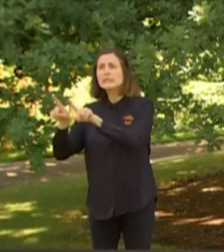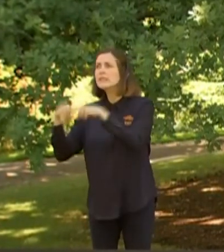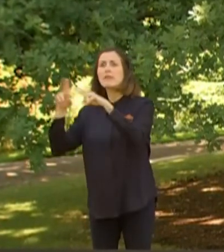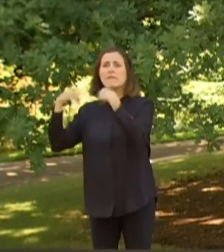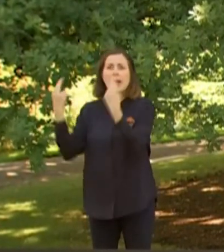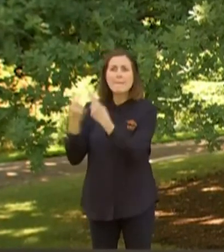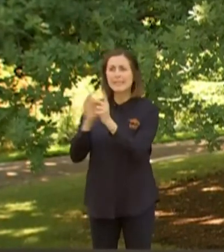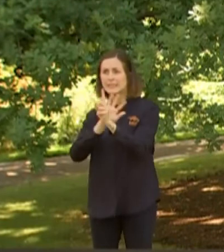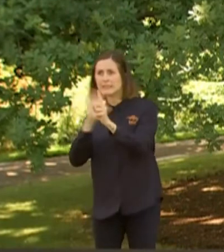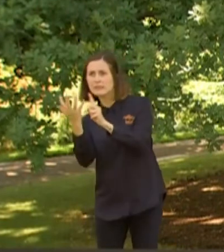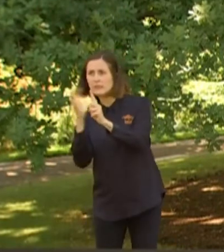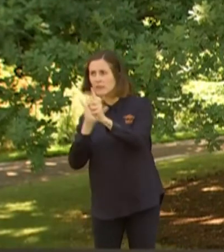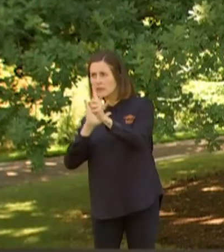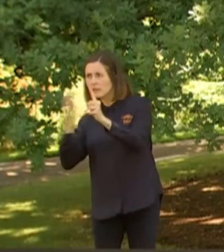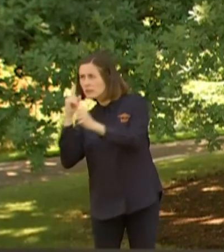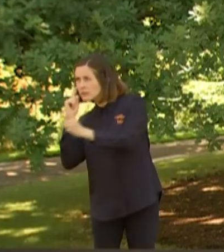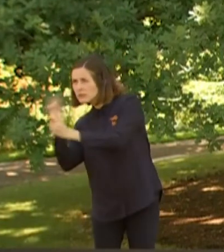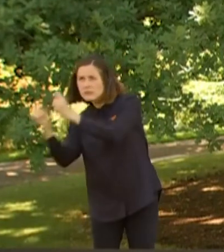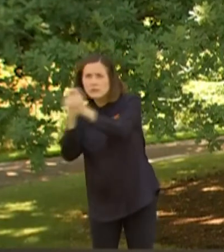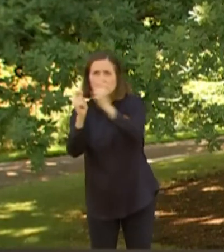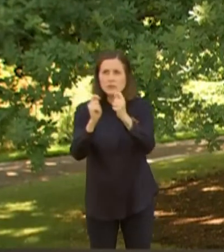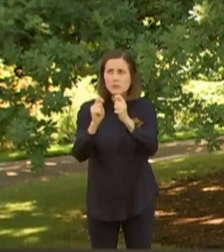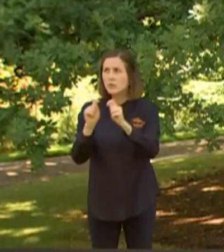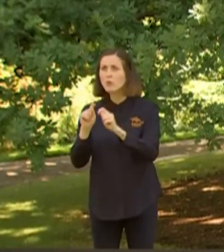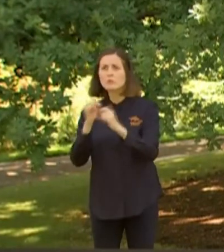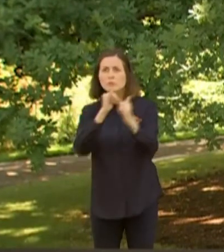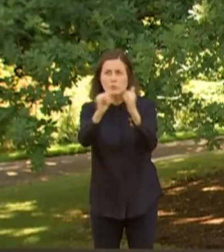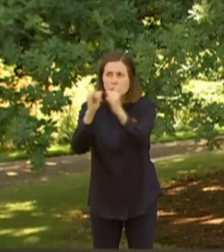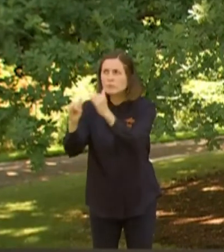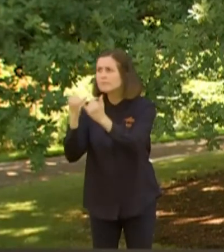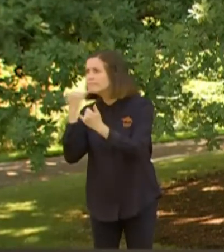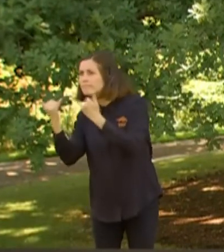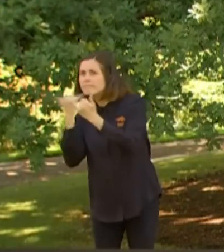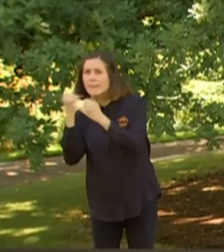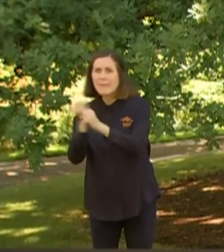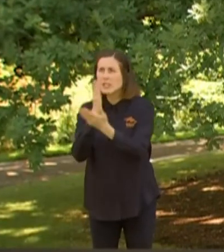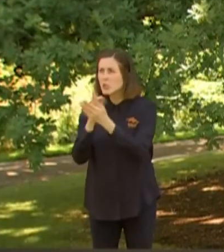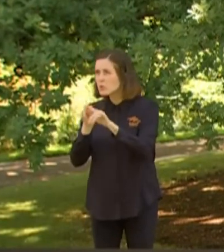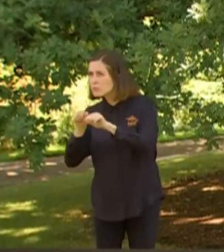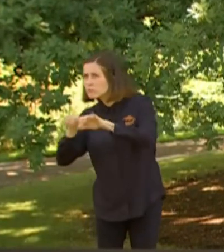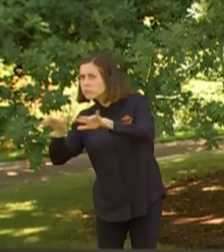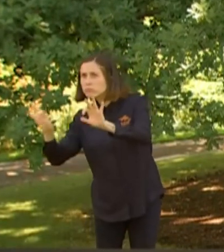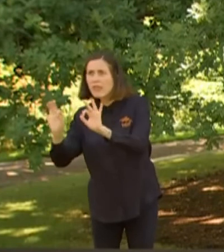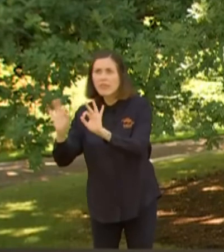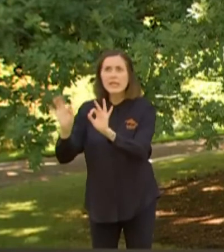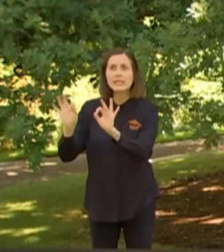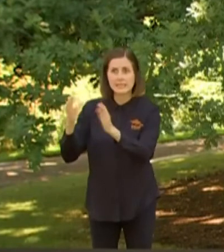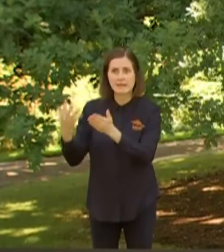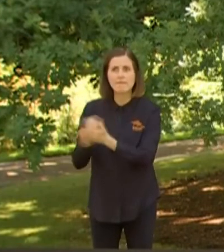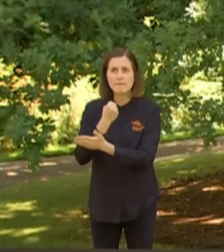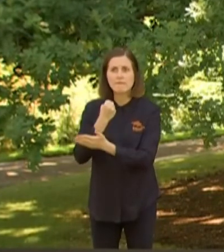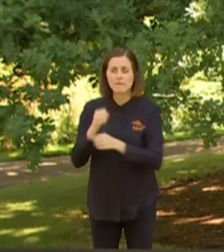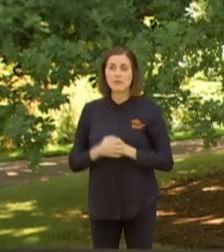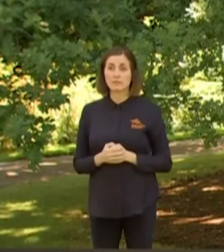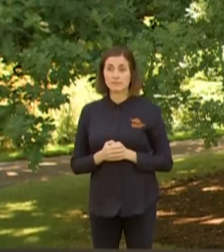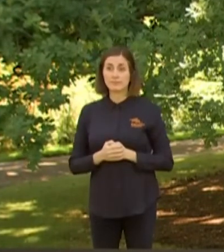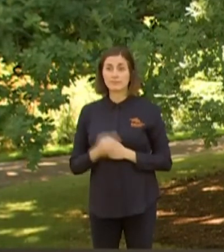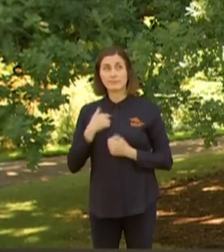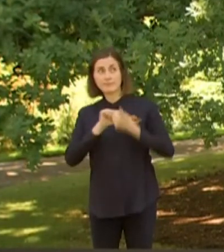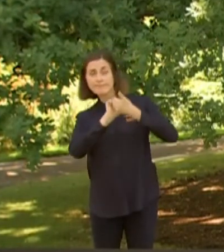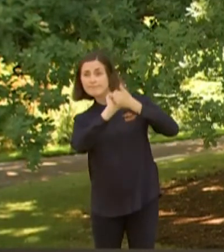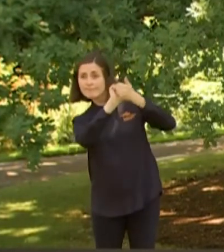those people do for a living. All of this, I think, is first rate. We've been engaging with the Commonwealth,